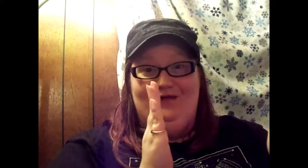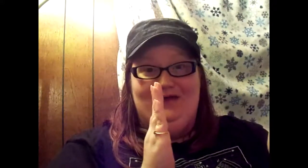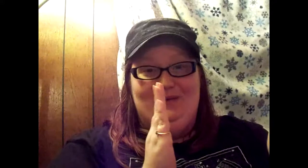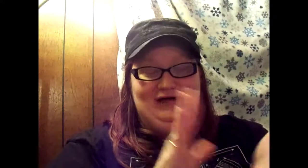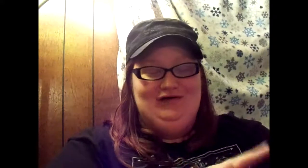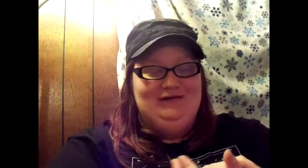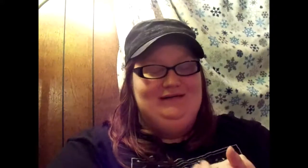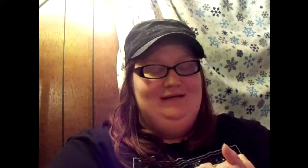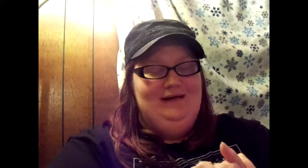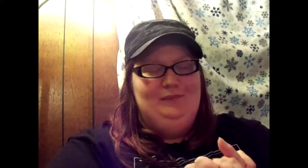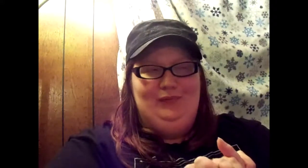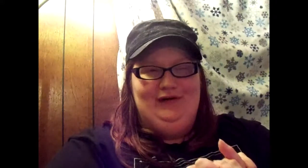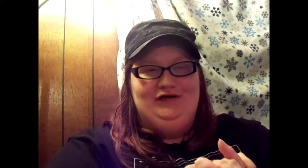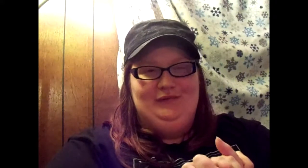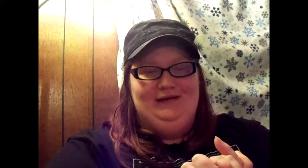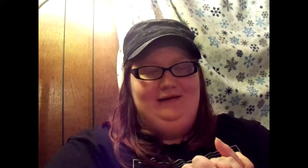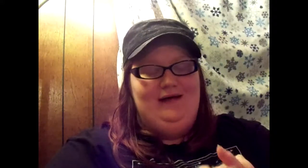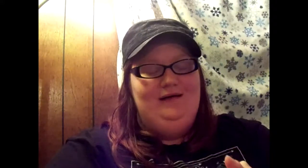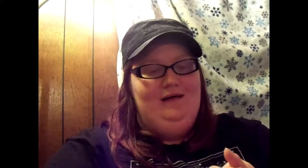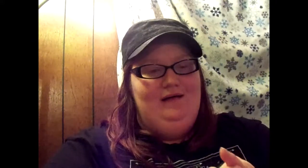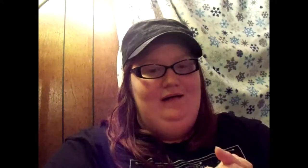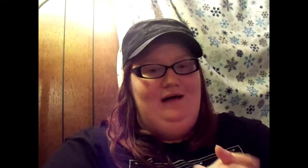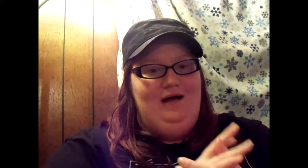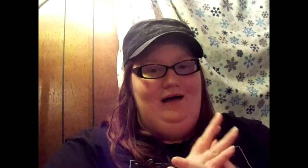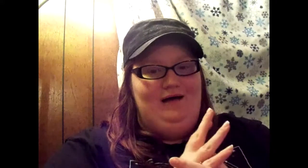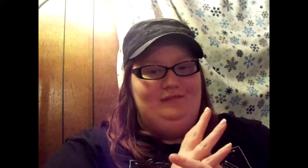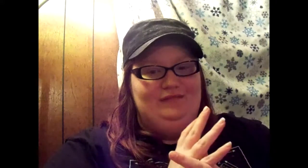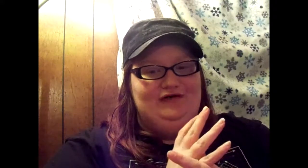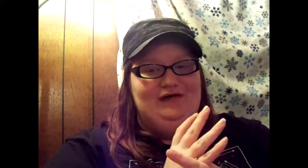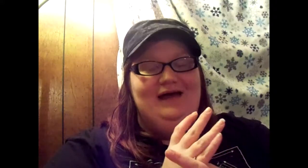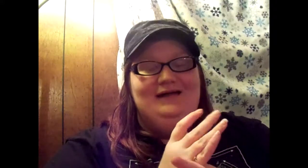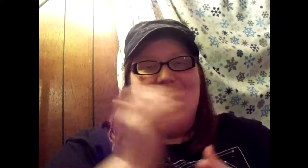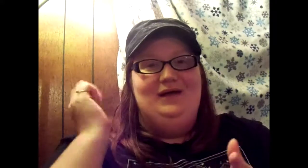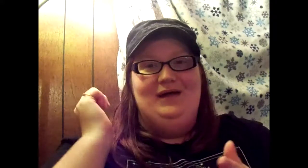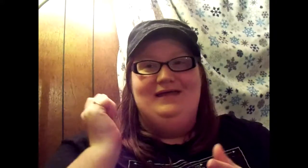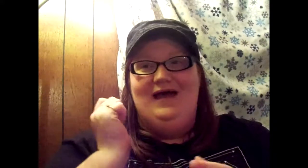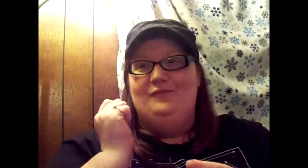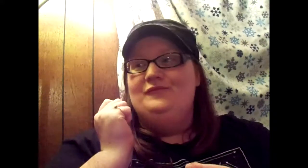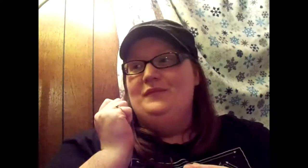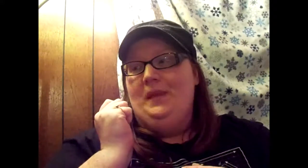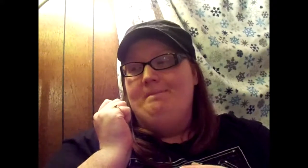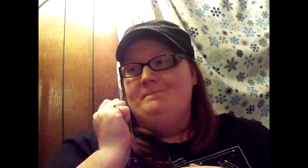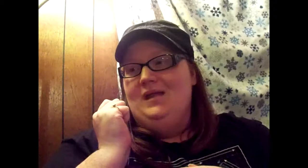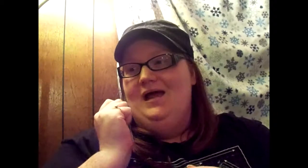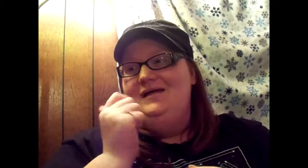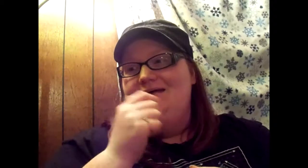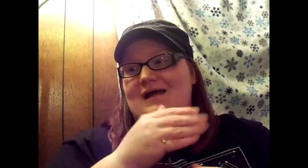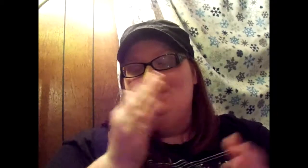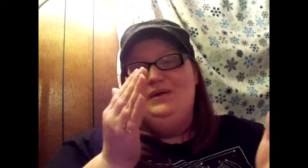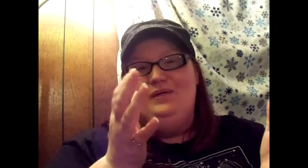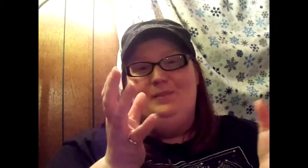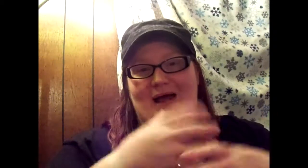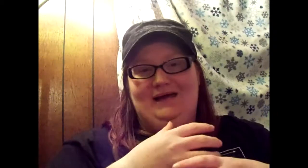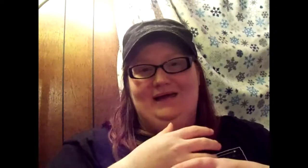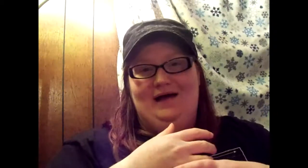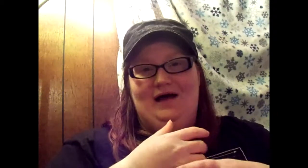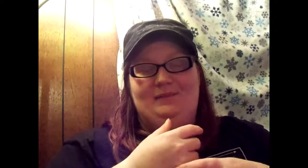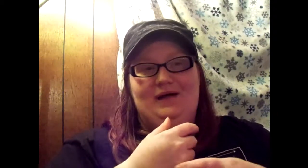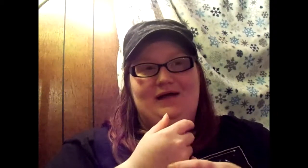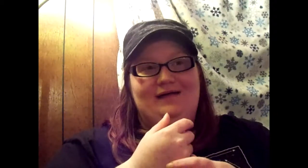the pictures. Pretty sure we did that. So then, yeah, we had them. And then, as we were packing up,